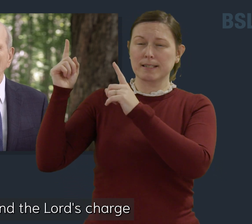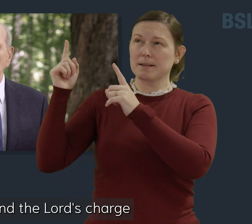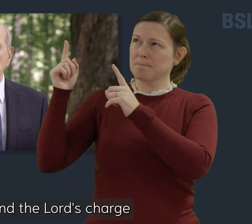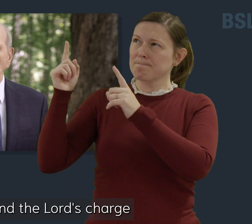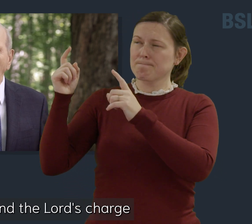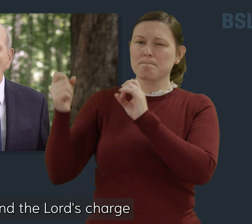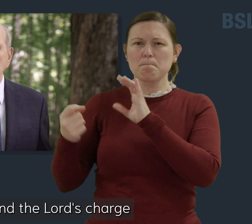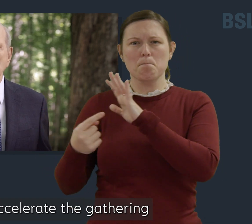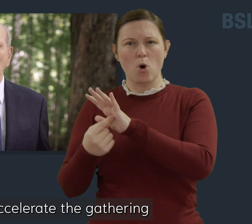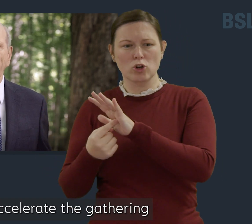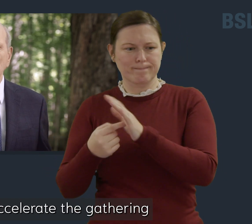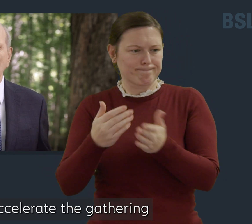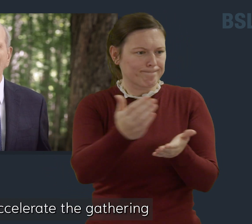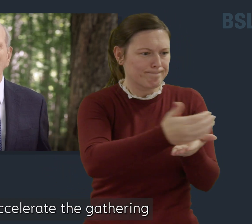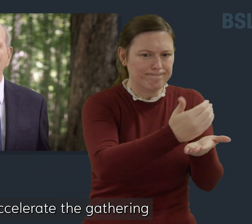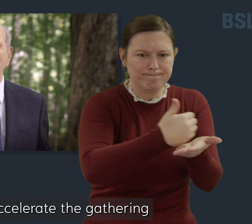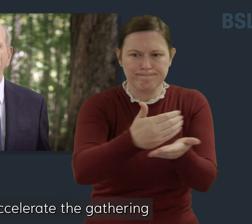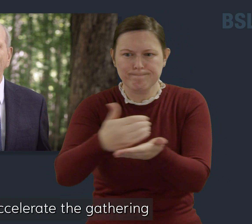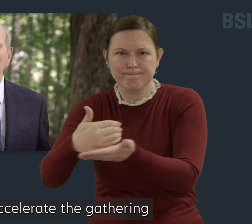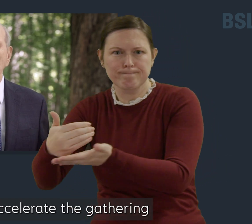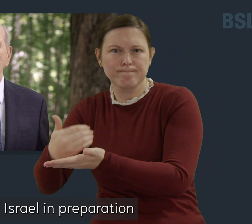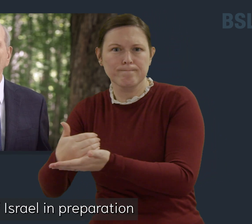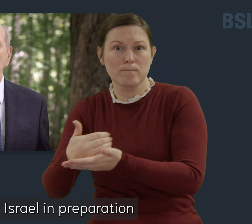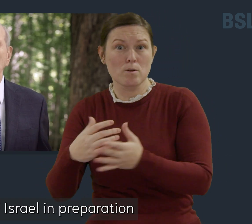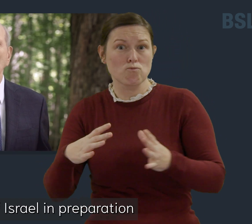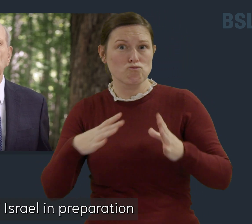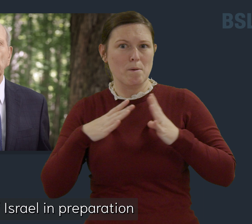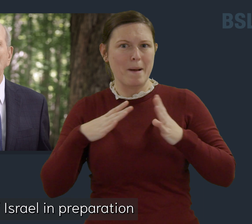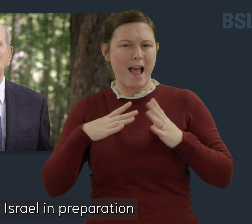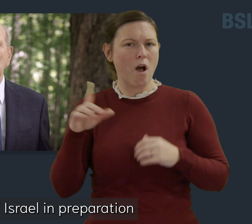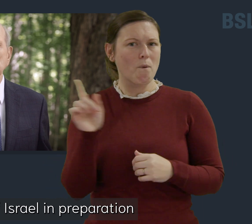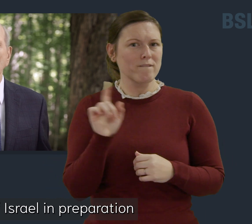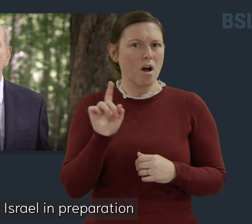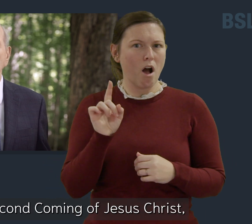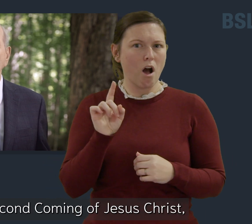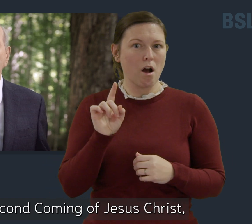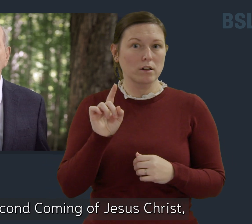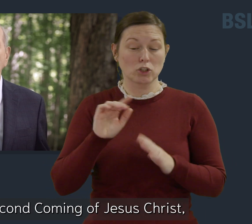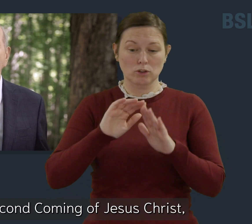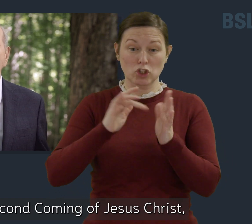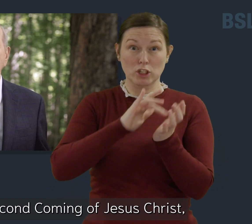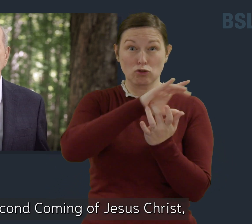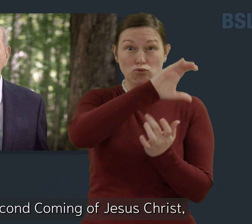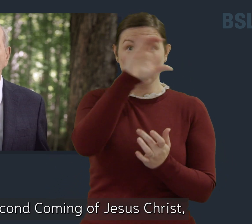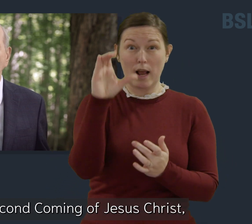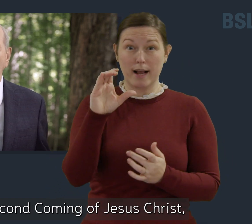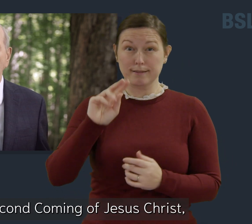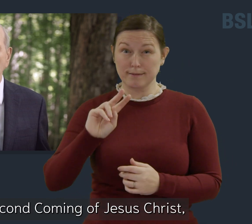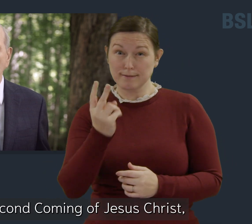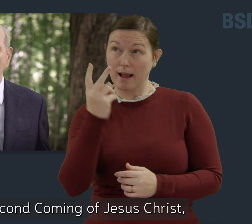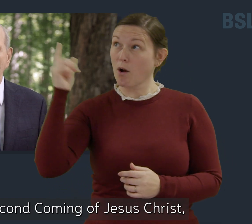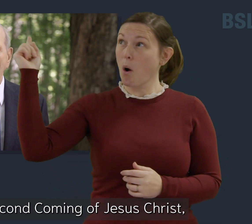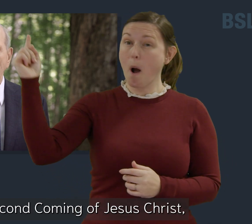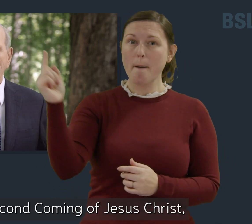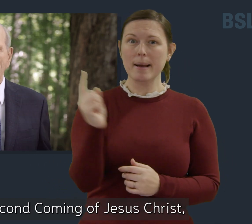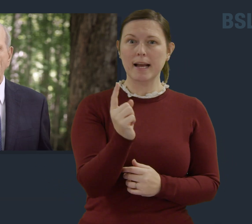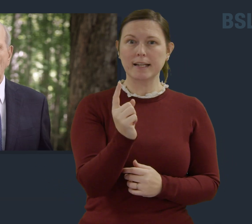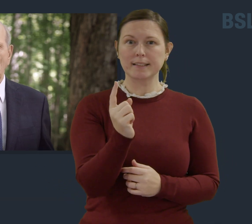the Lord's charge to accelerate the gathering of Israel in preparation for the second coming of Jesus Christ,